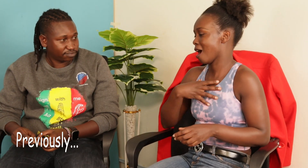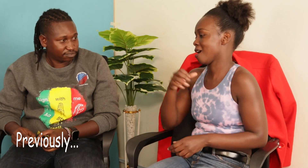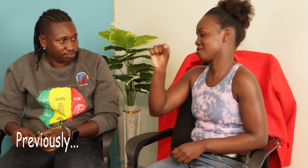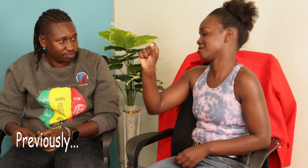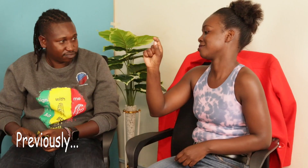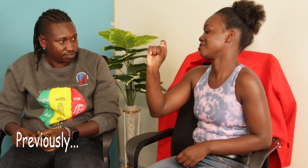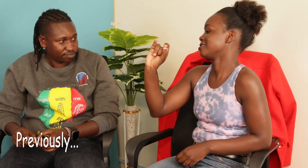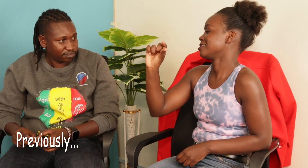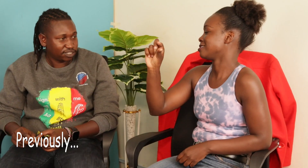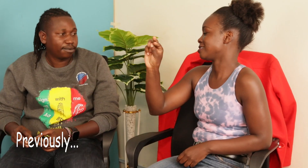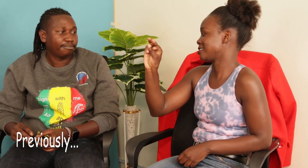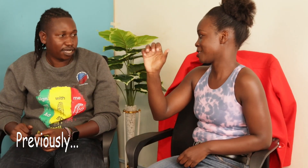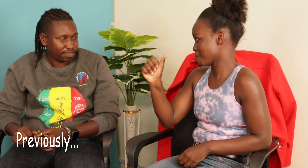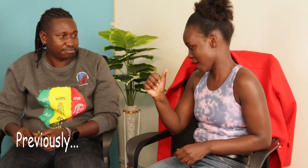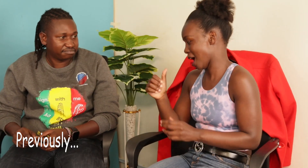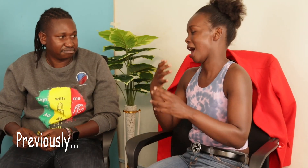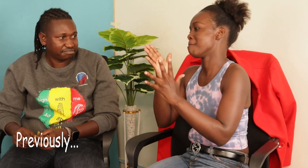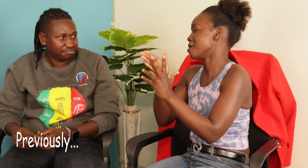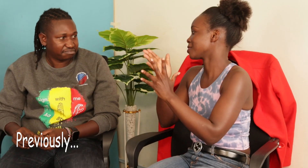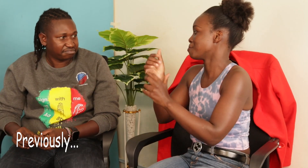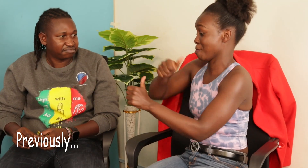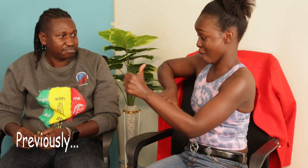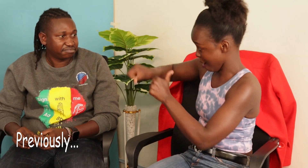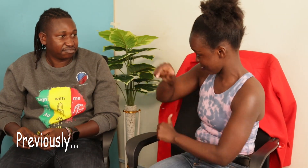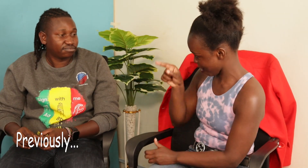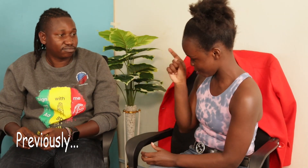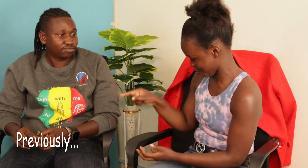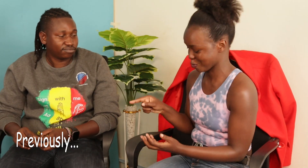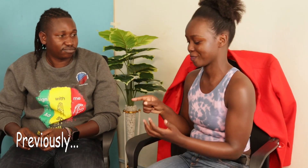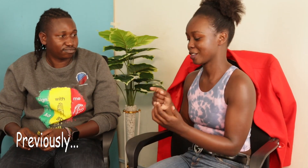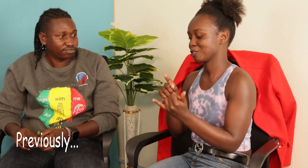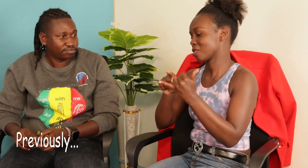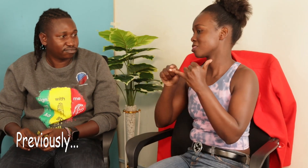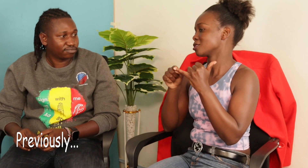attitude from the society. And the third one is discrimination and stigma.